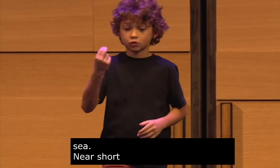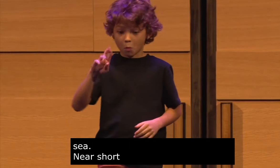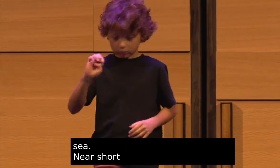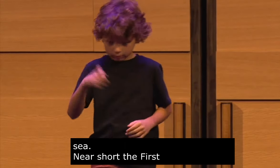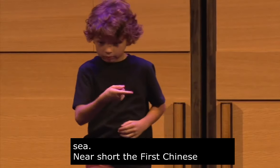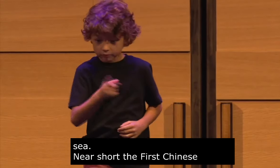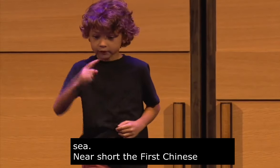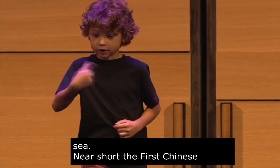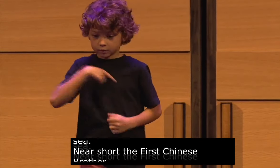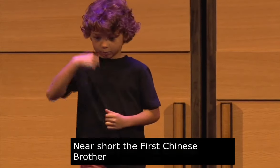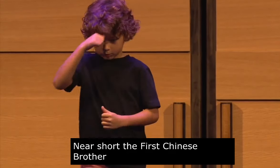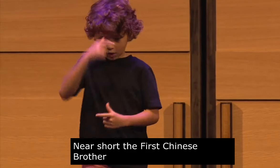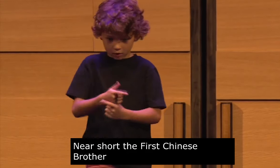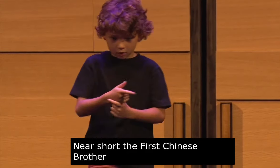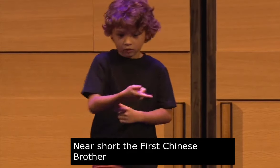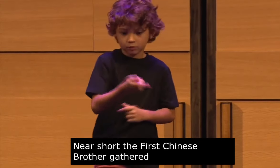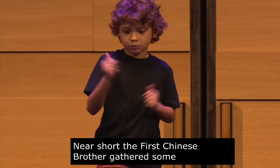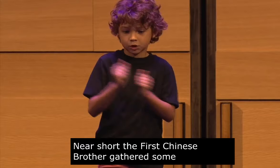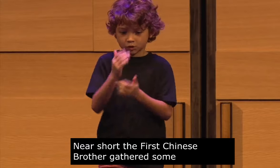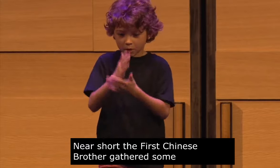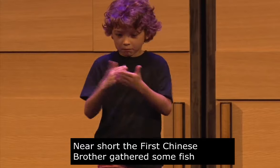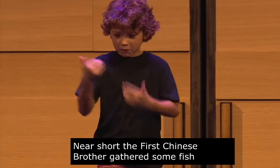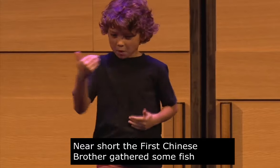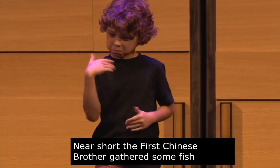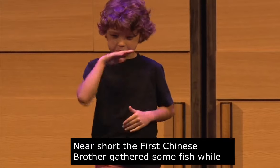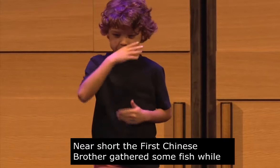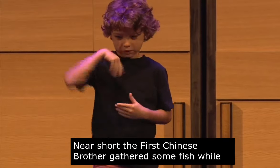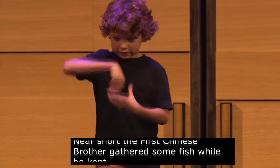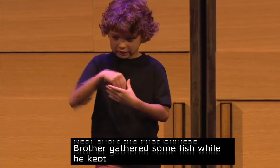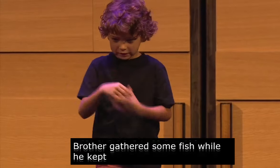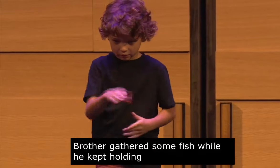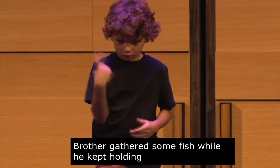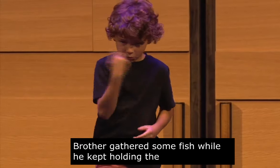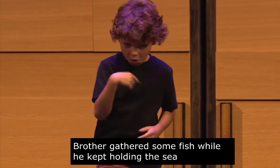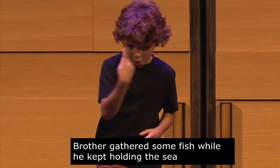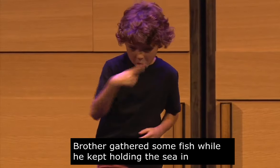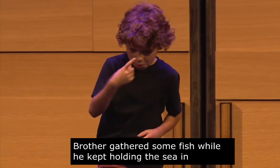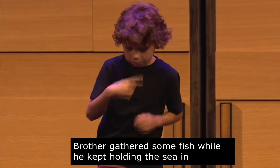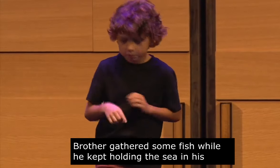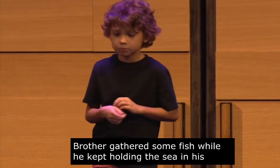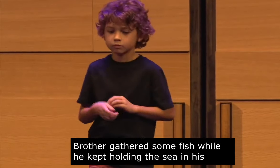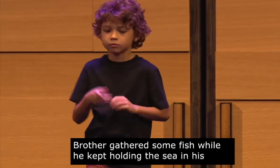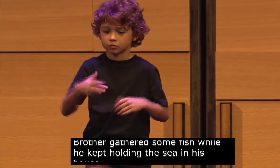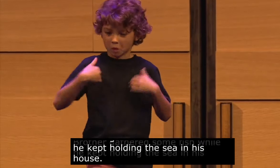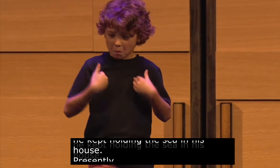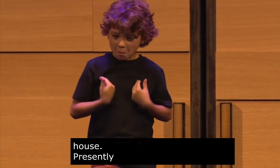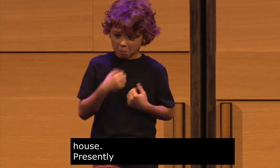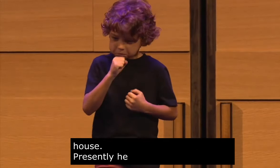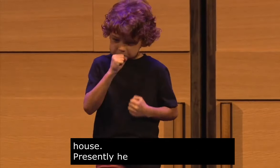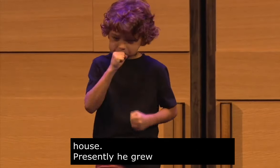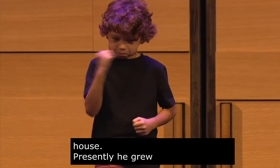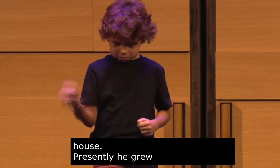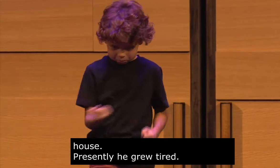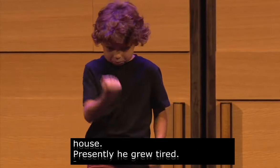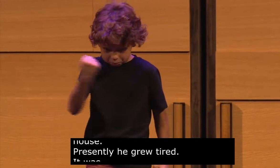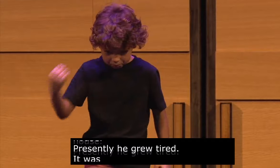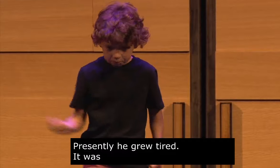Near the shore, the first Chinese brother gathered some fish while he kept holding the sea in his mouth. Presently, he grew tired. It was very hard to hold the